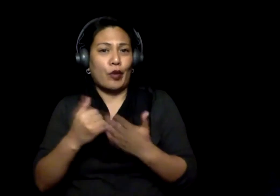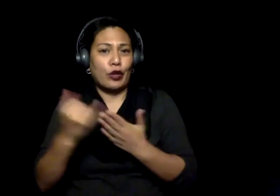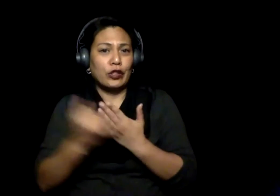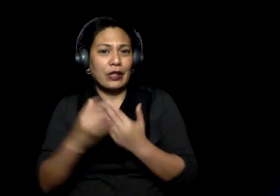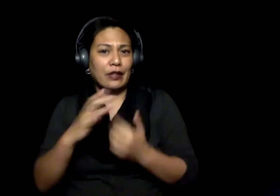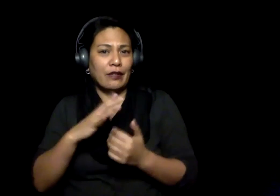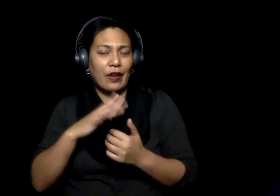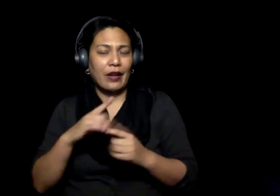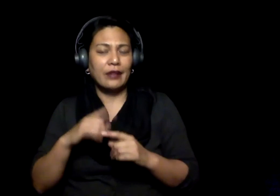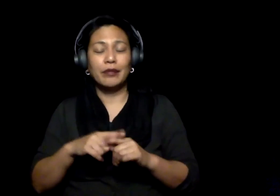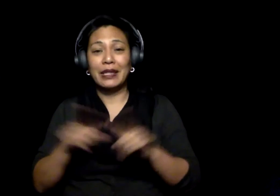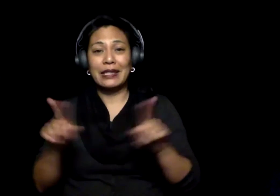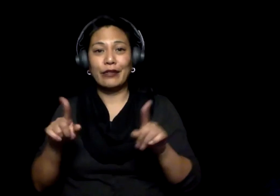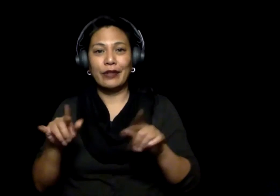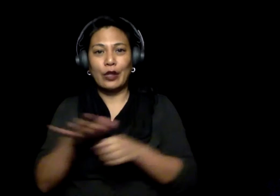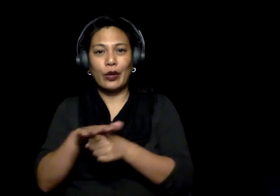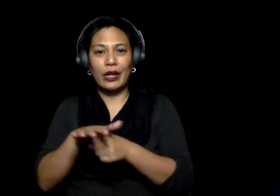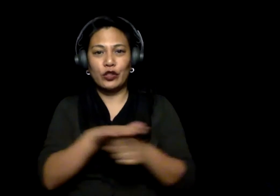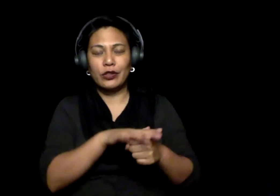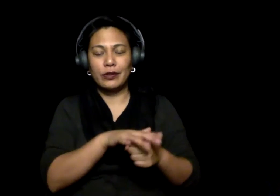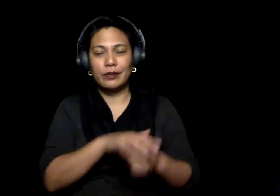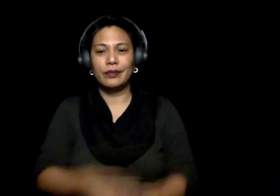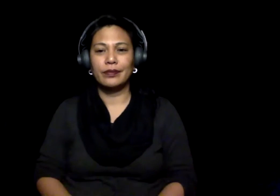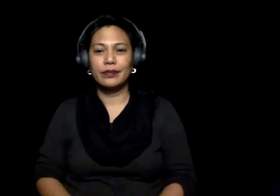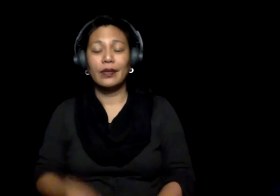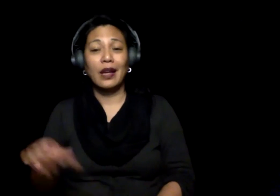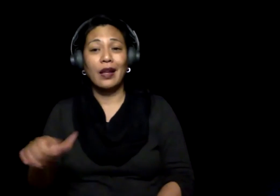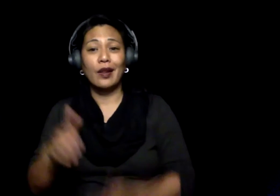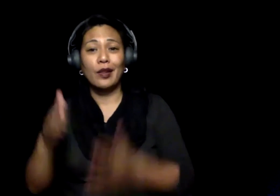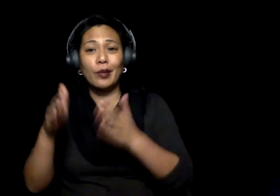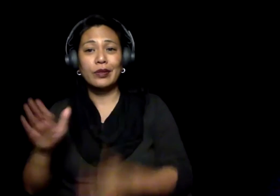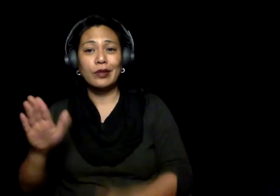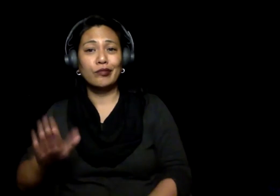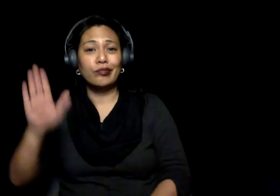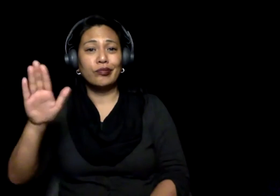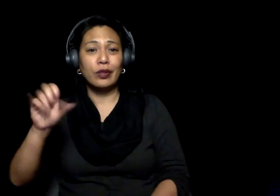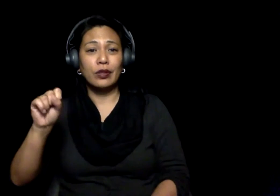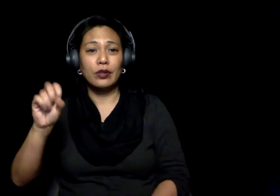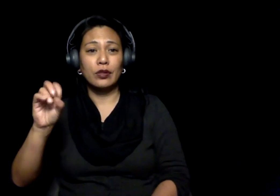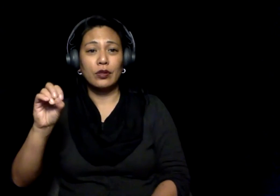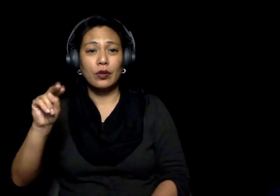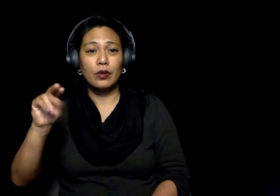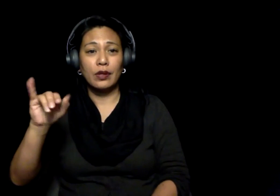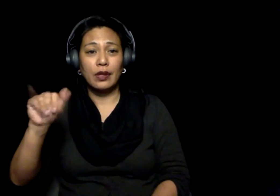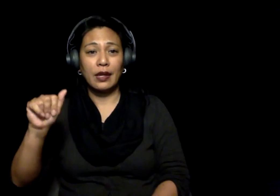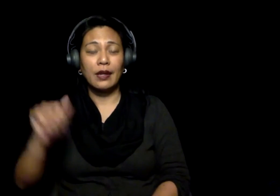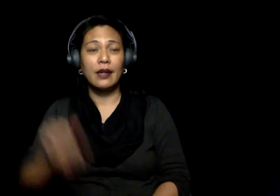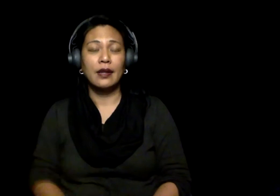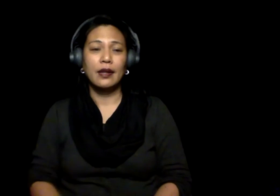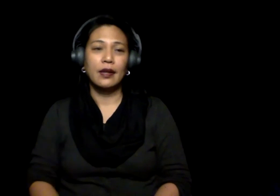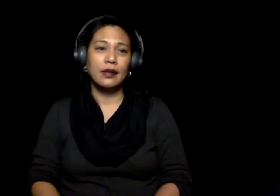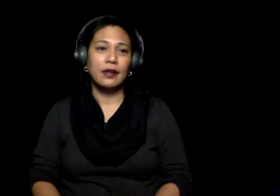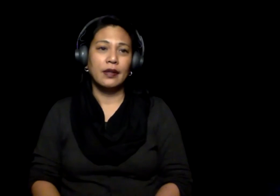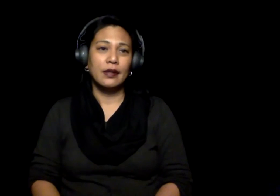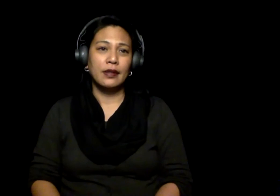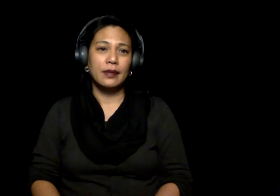We have another raised hand. Sonia, I'm gonna unmute you if that's okay. Hi, Sonia.